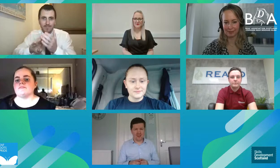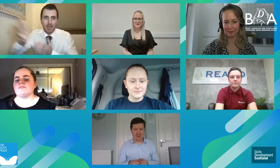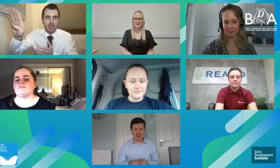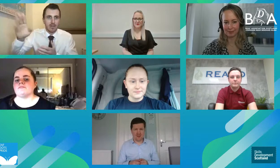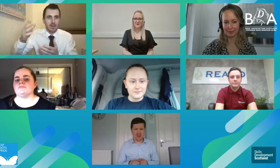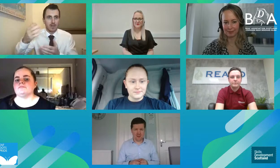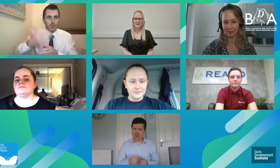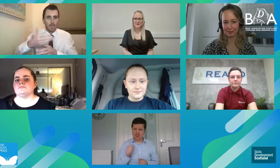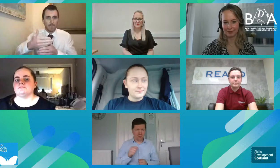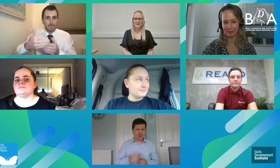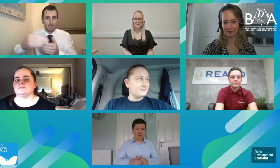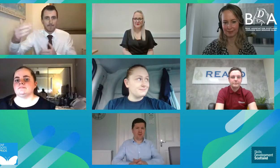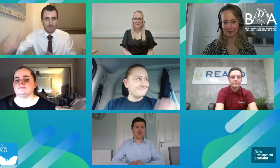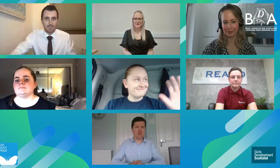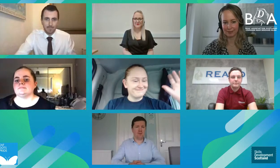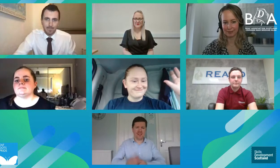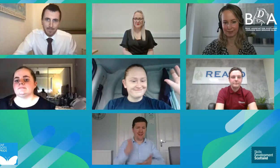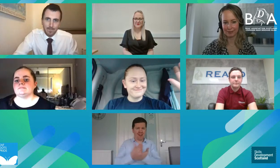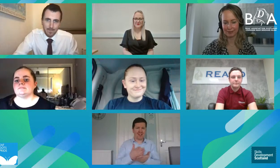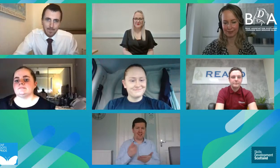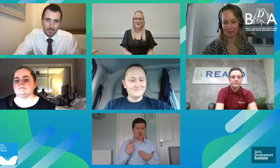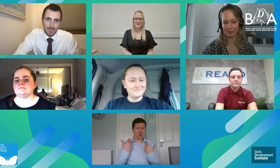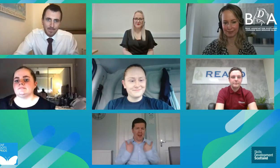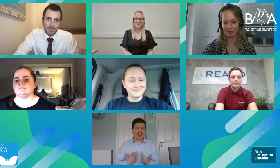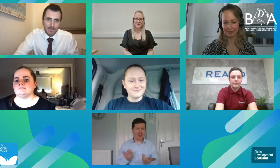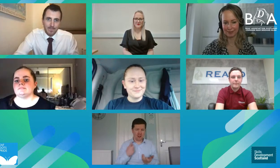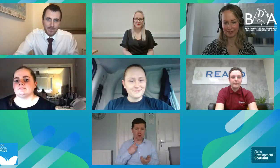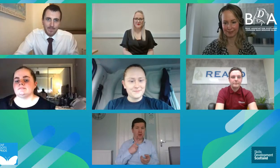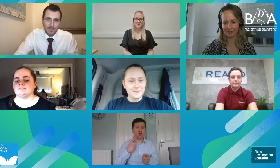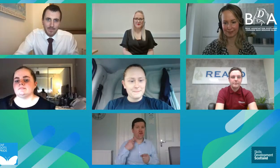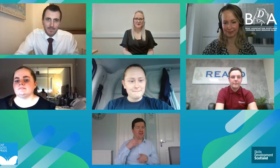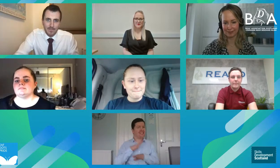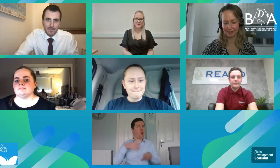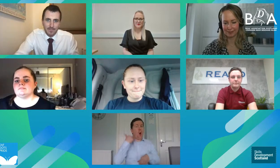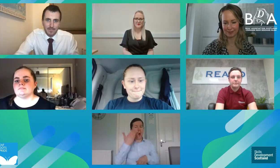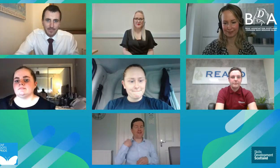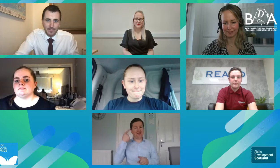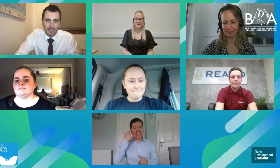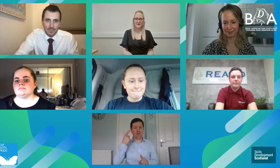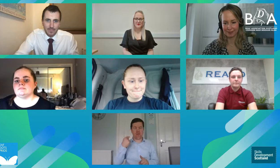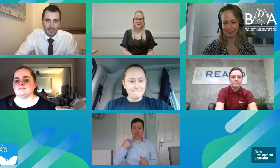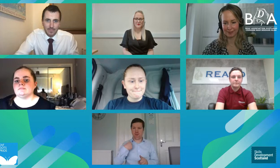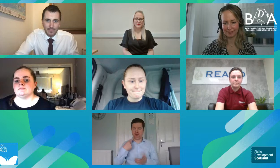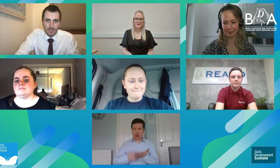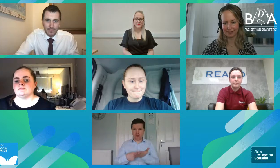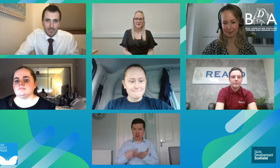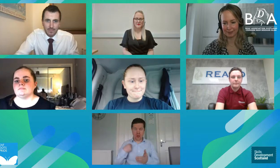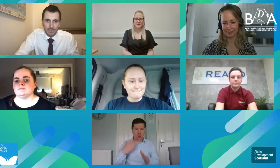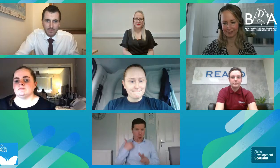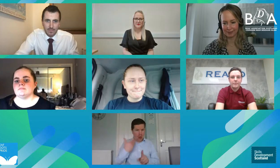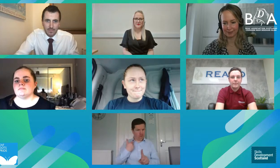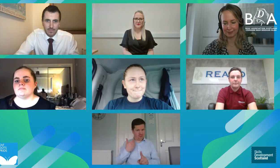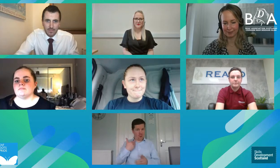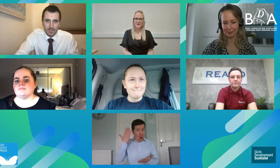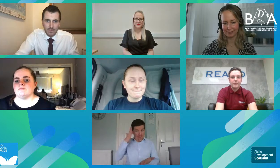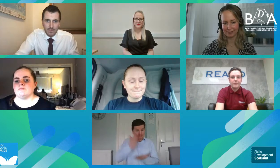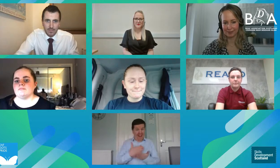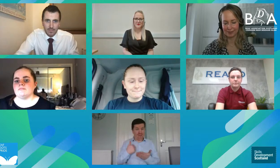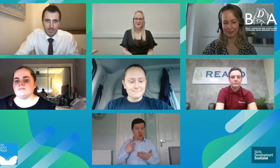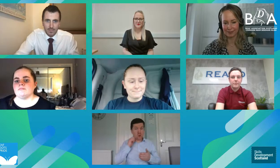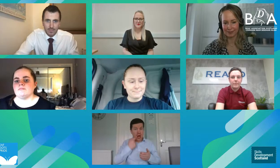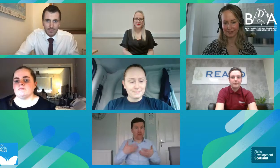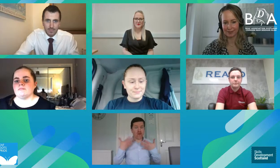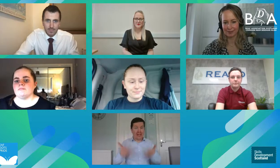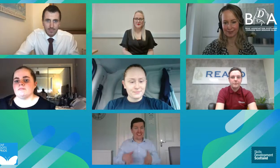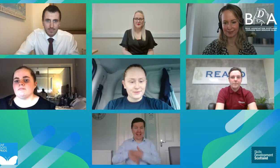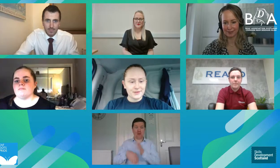on the plus side, you have gained enormous experience, which should help you going forward in terms of securing new employment. Yes,